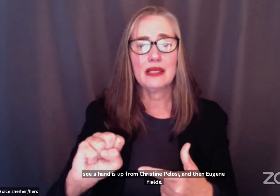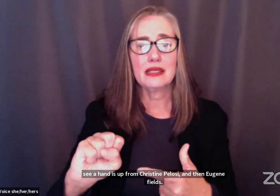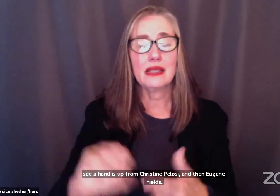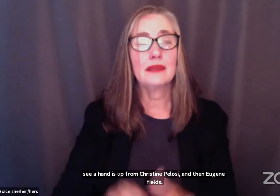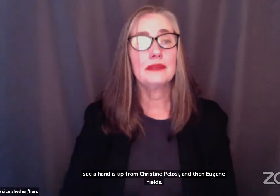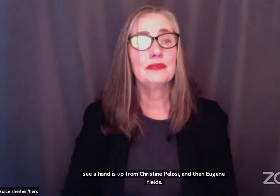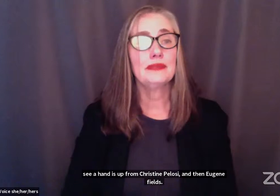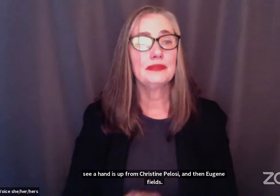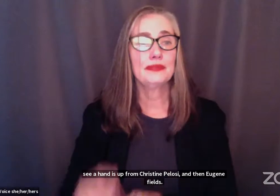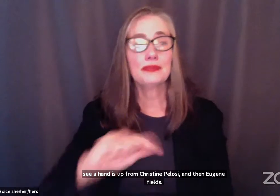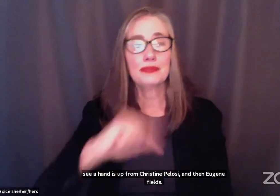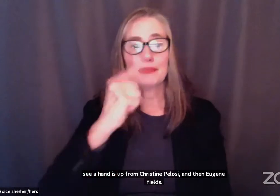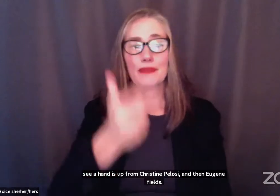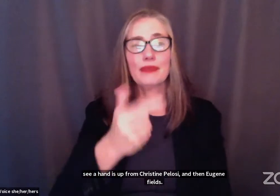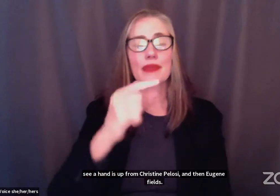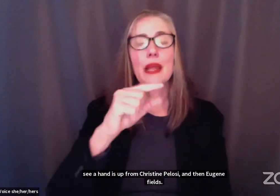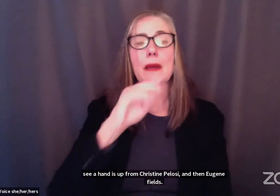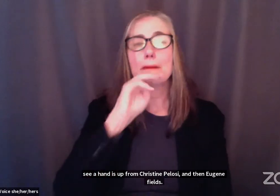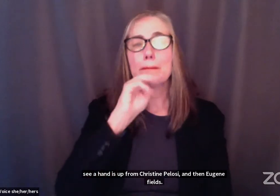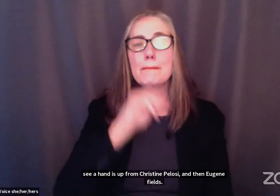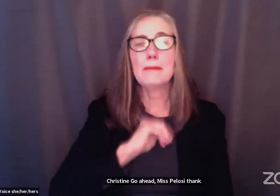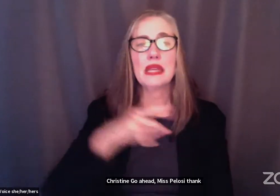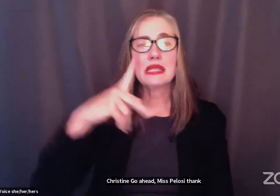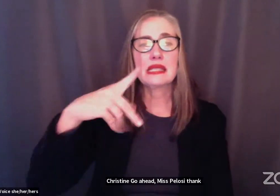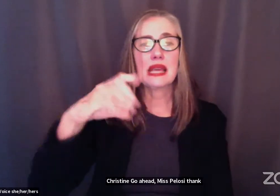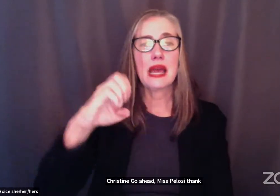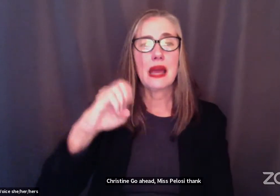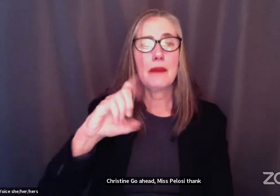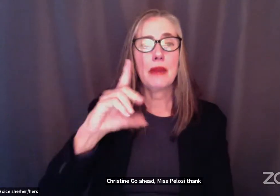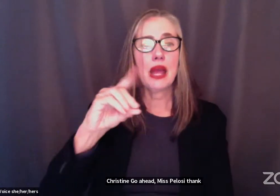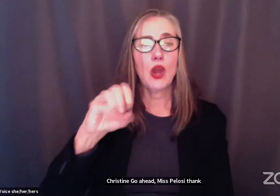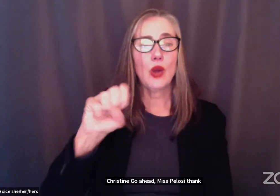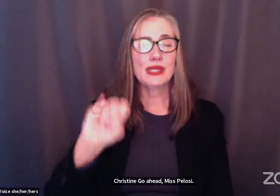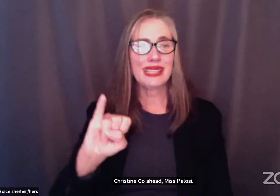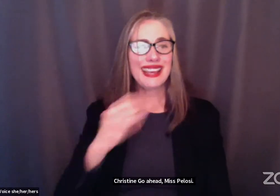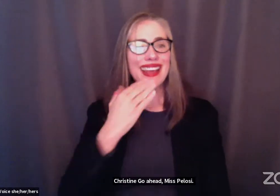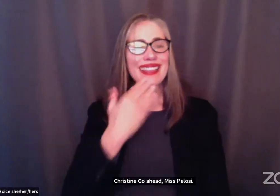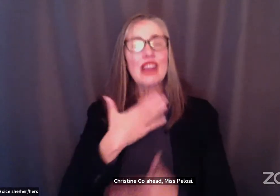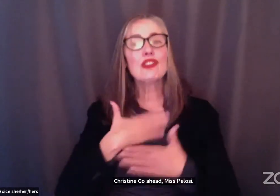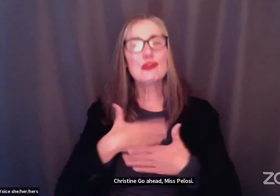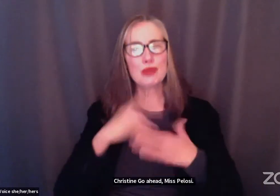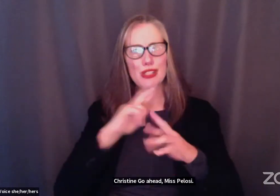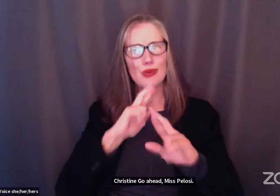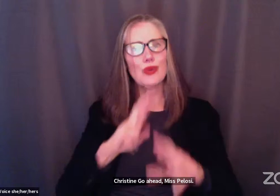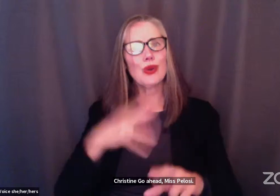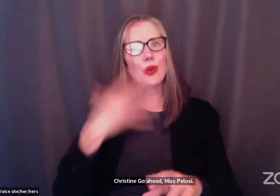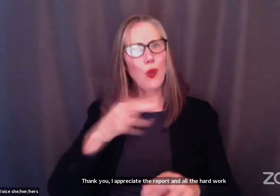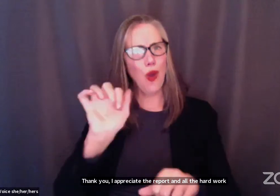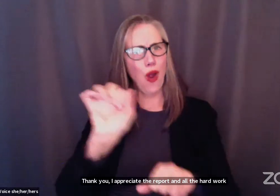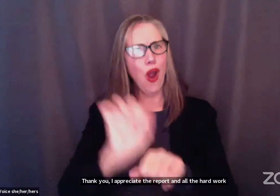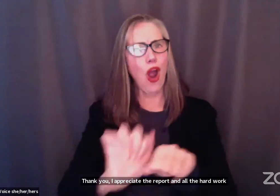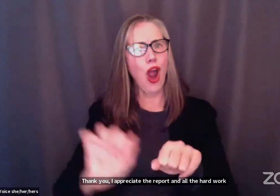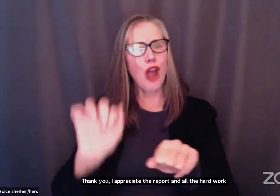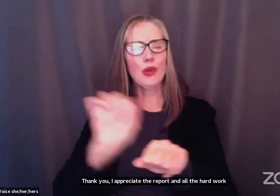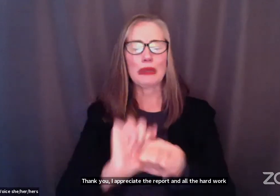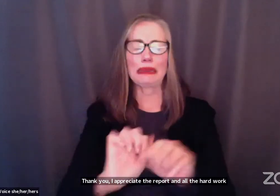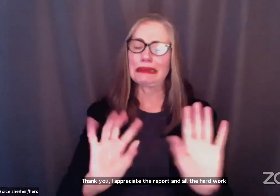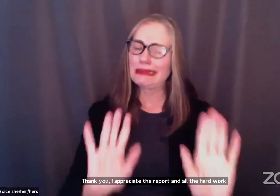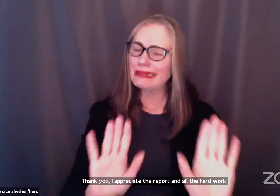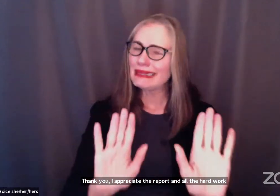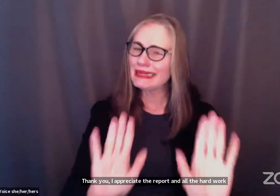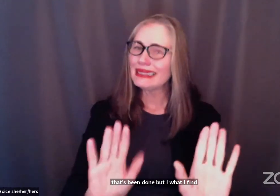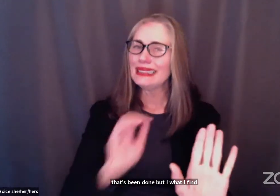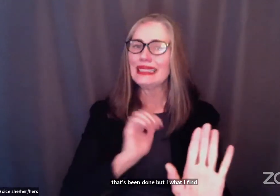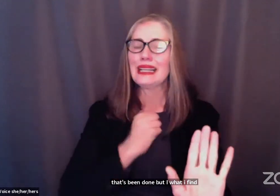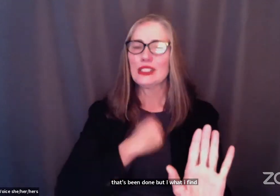Christine, go ahead, Ms. Pelosi. Thank you. I appreciate the report and all the hard work that's been done, but what I